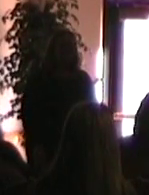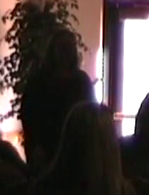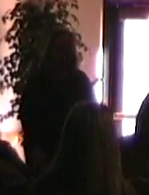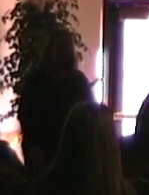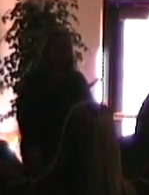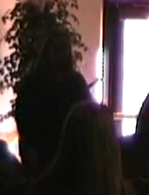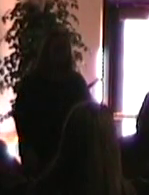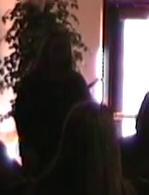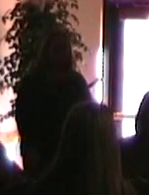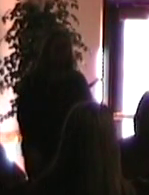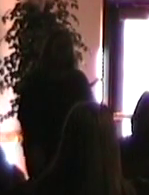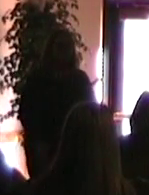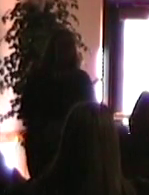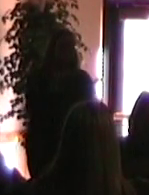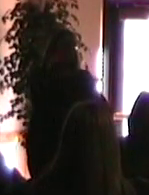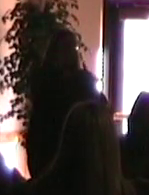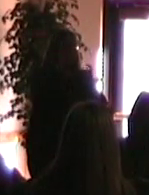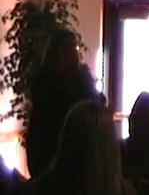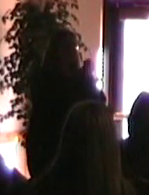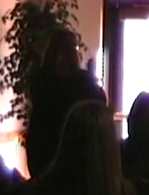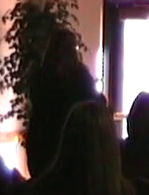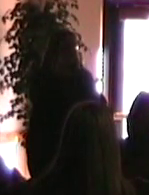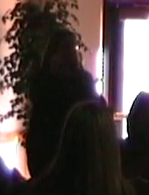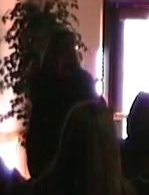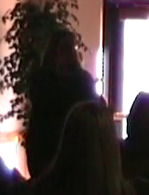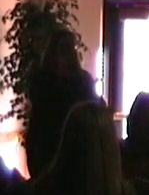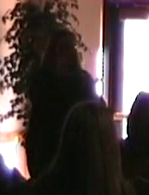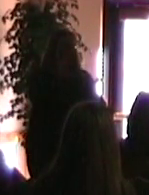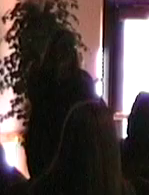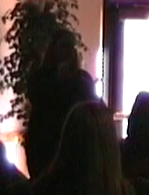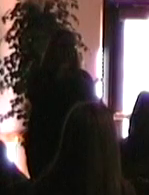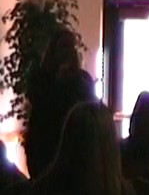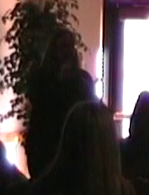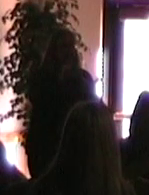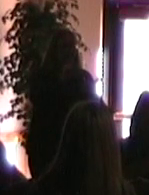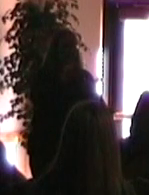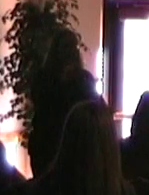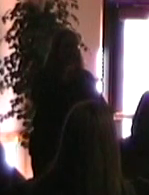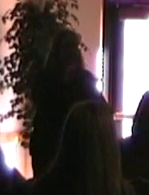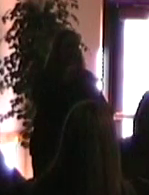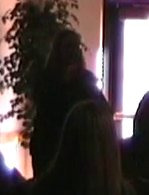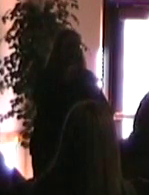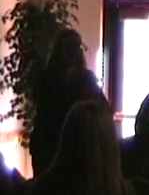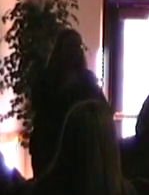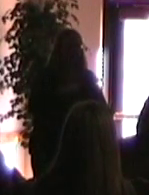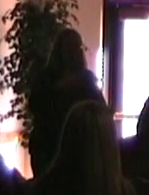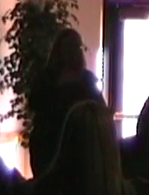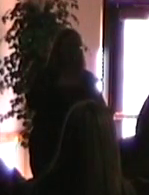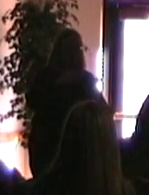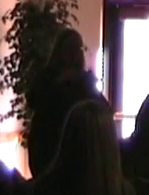Go back to safety for a moment. Again, clearly establishing